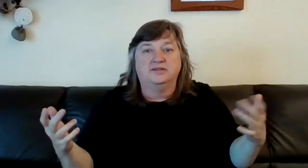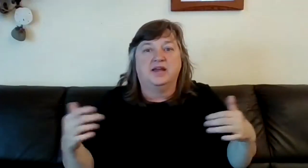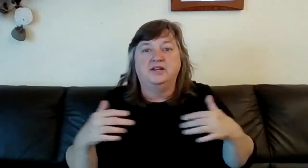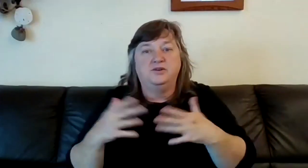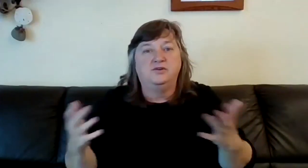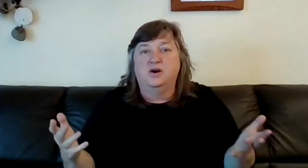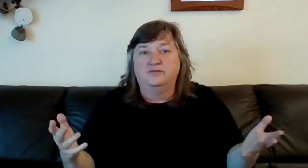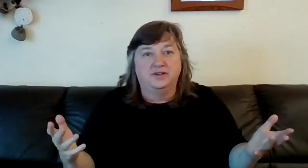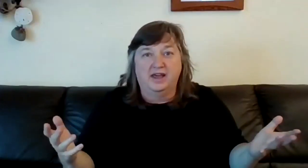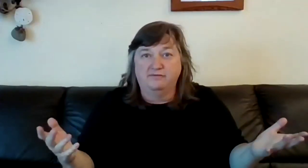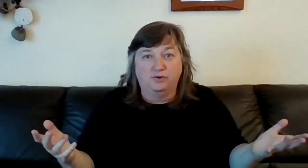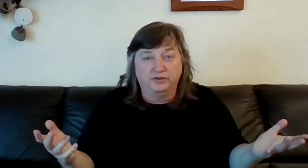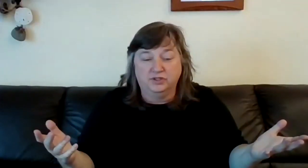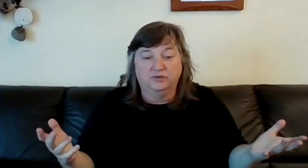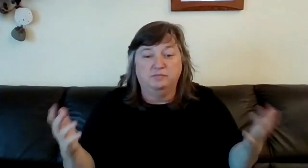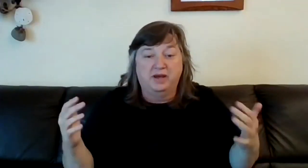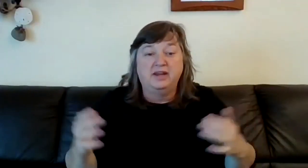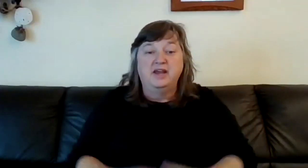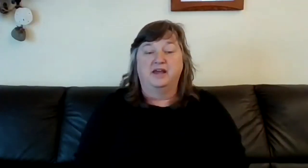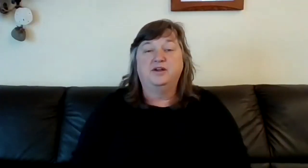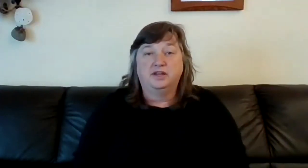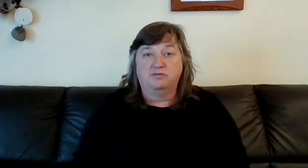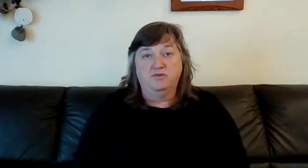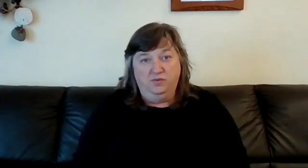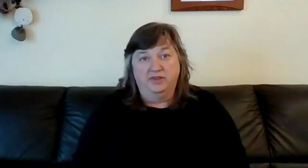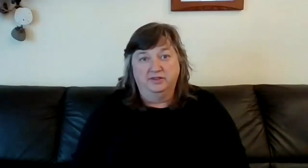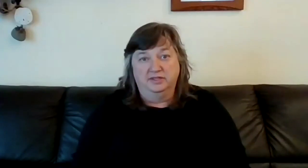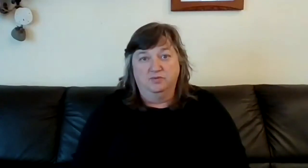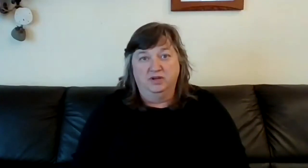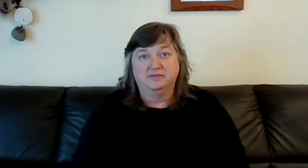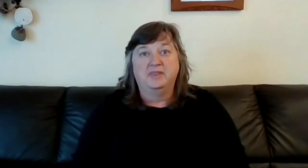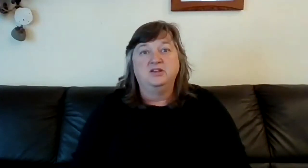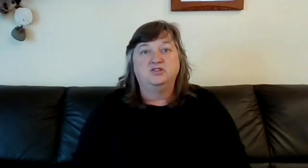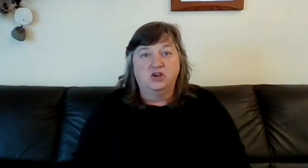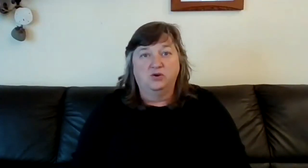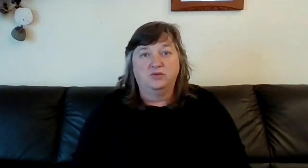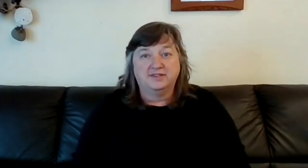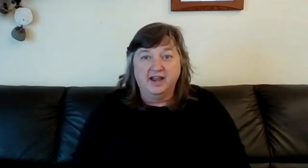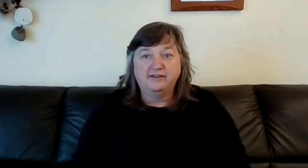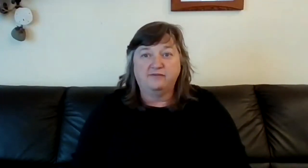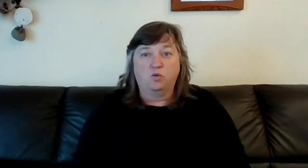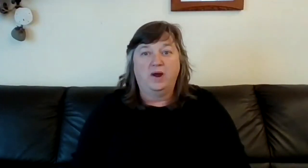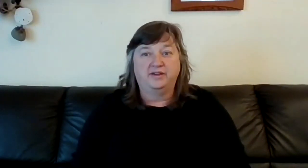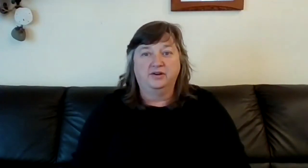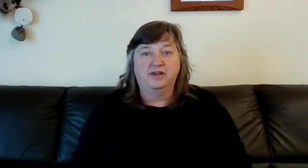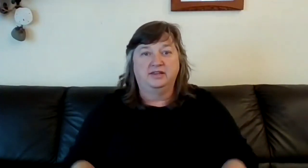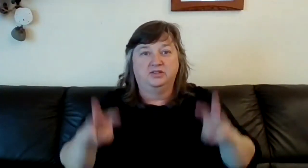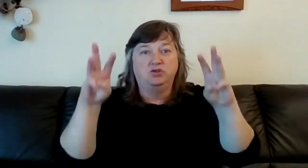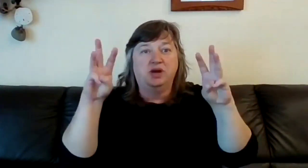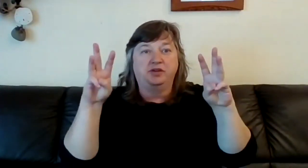I know you often have older children, but I thought I'd throw in the weather at this point. So the sign for weather is two